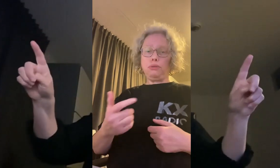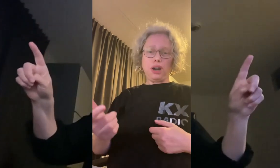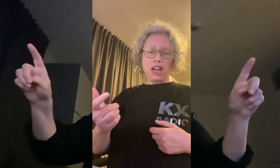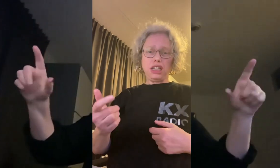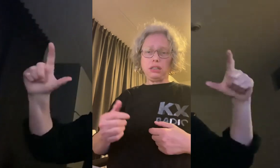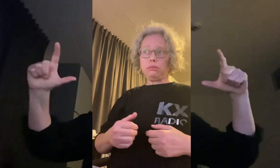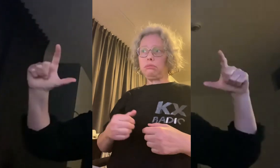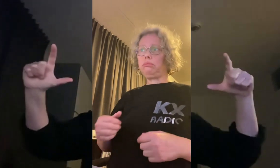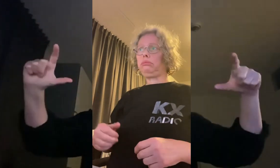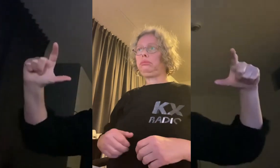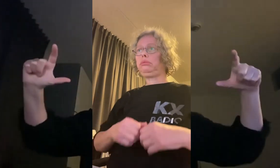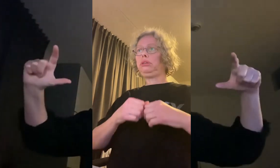right?